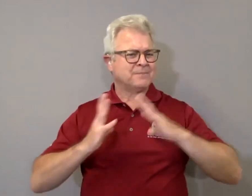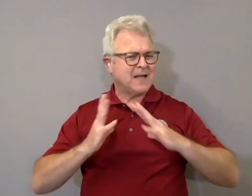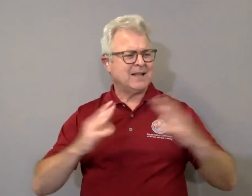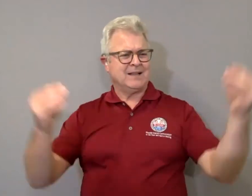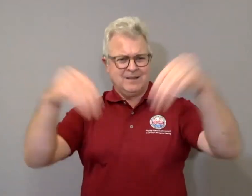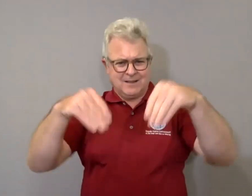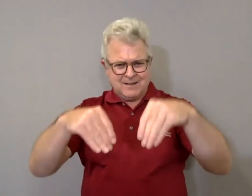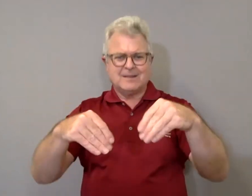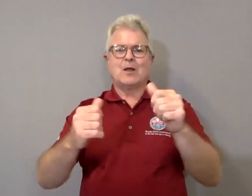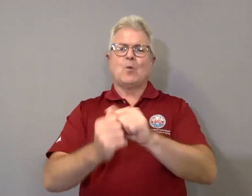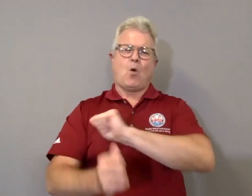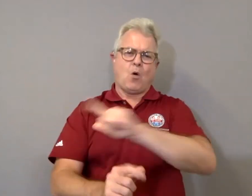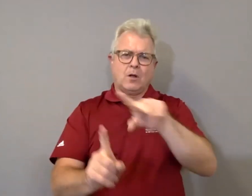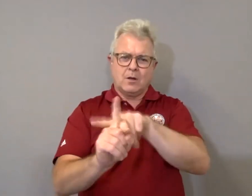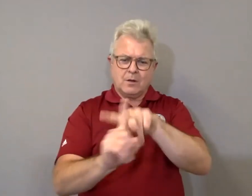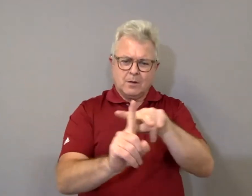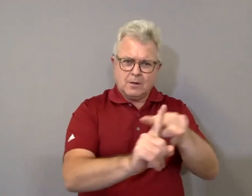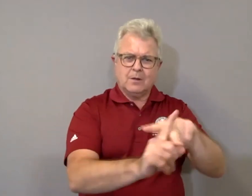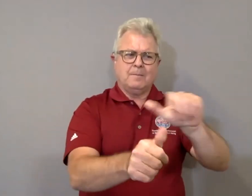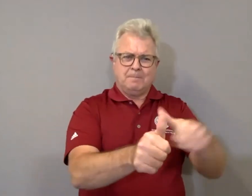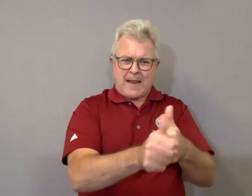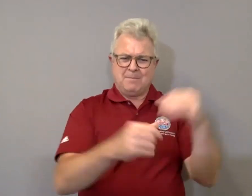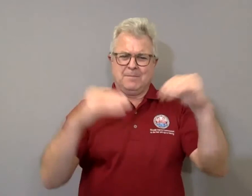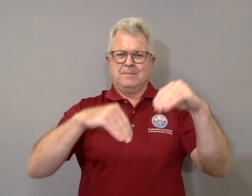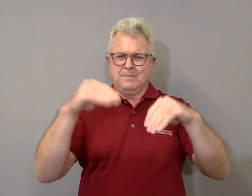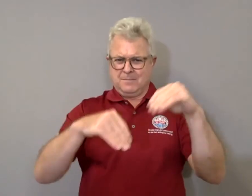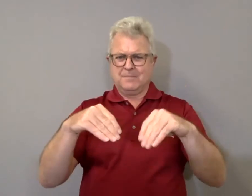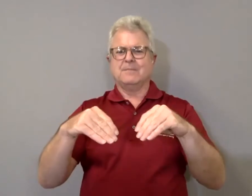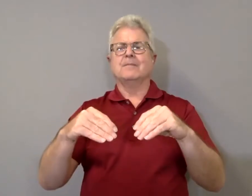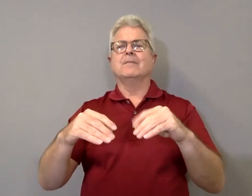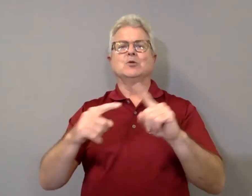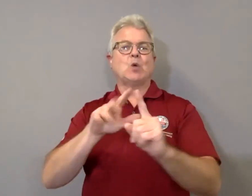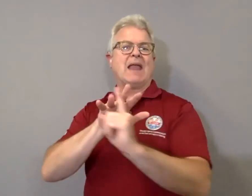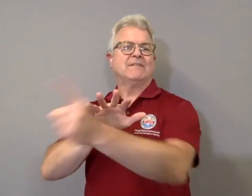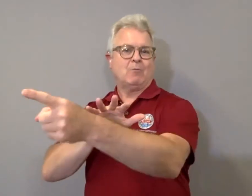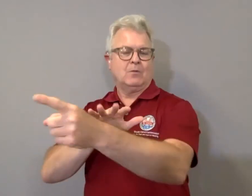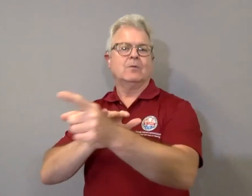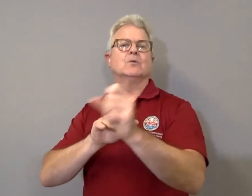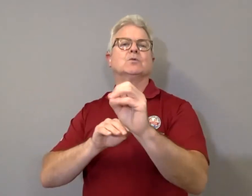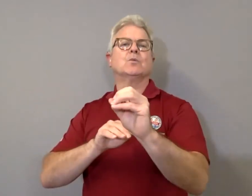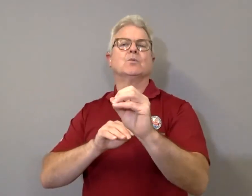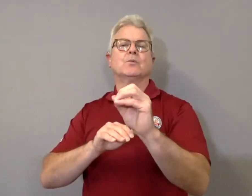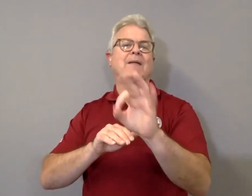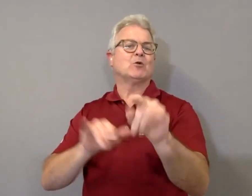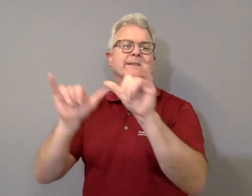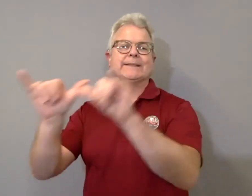that. Put all of that information and their chargers, backup batteries together in case of you need